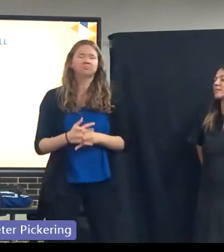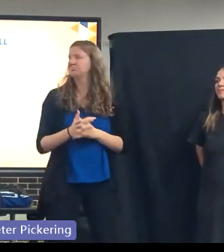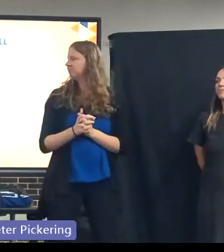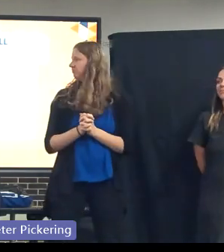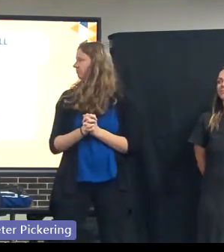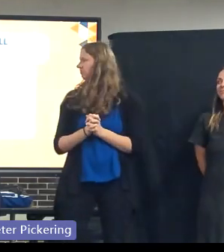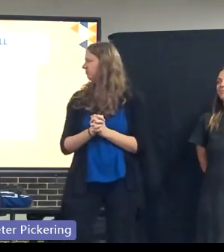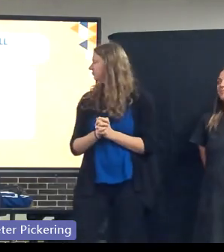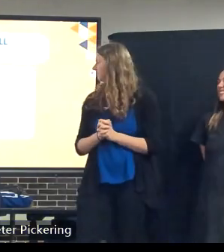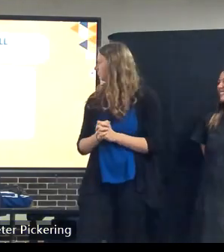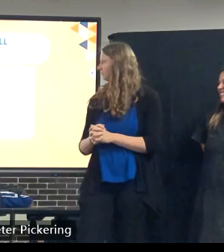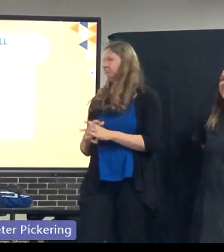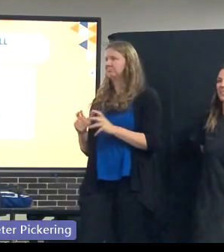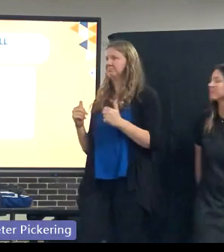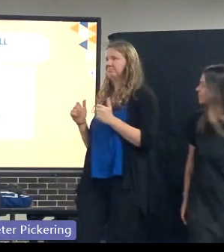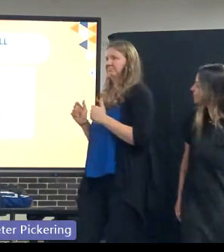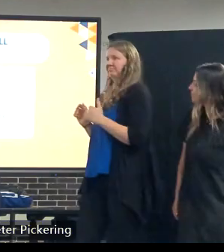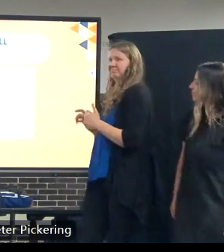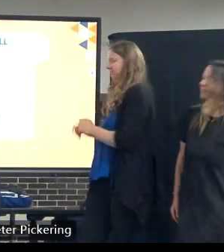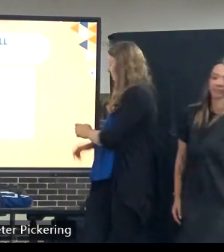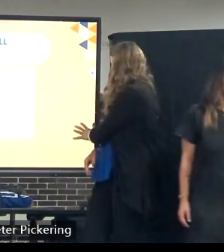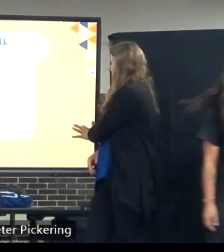those scores, no.